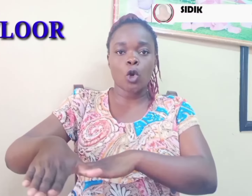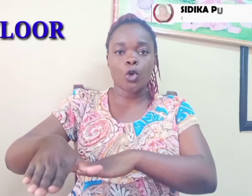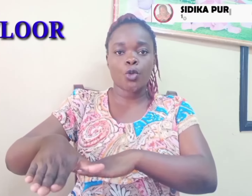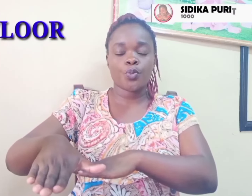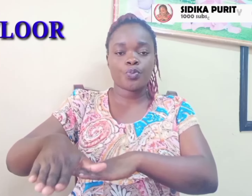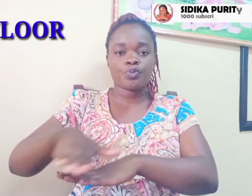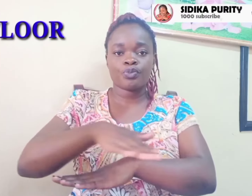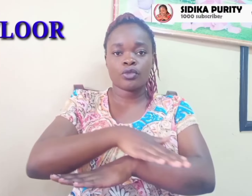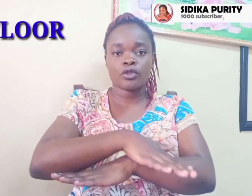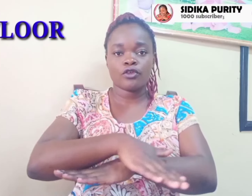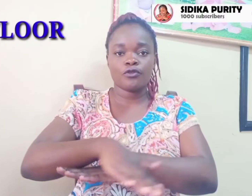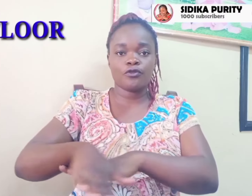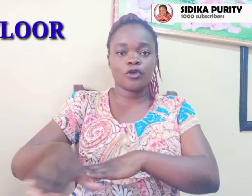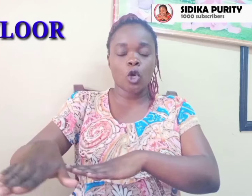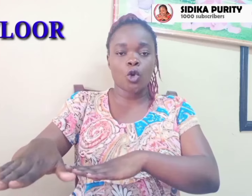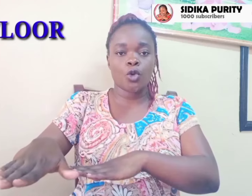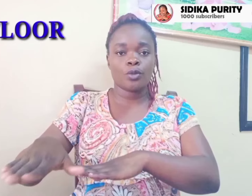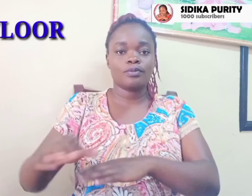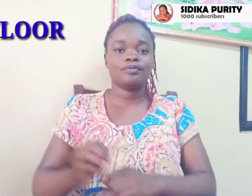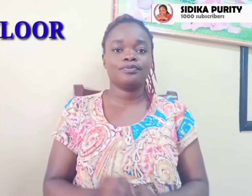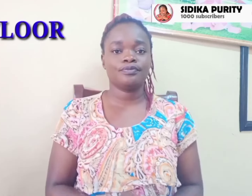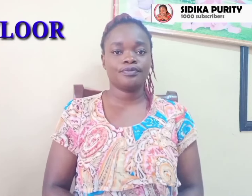Flow. Flow.